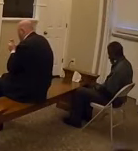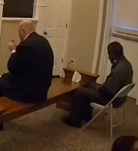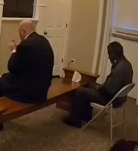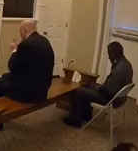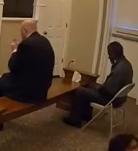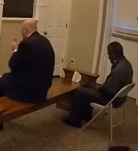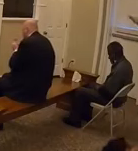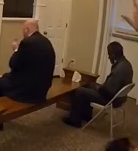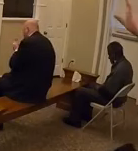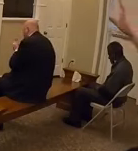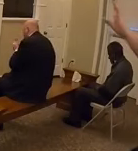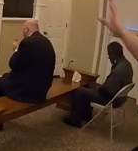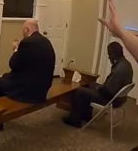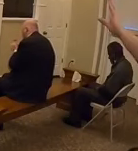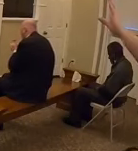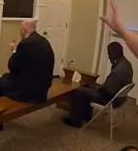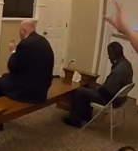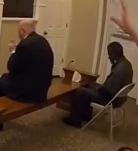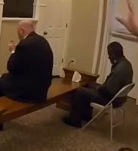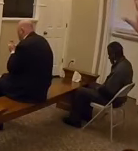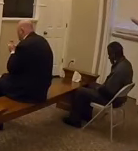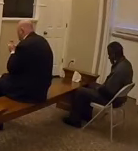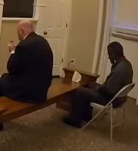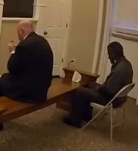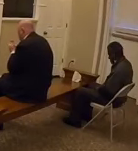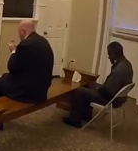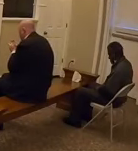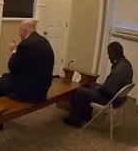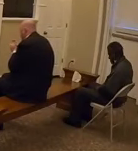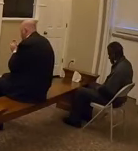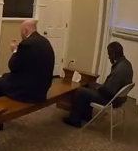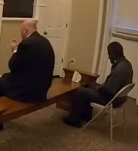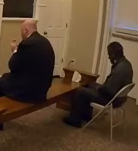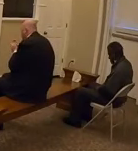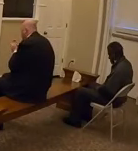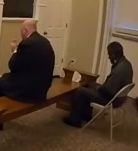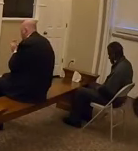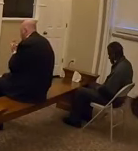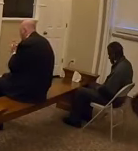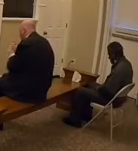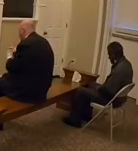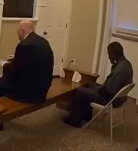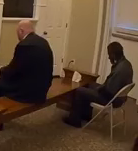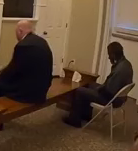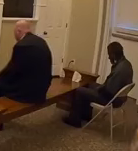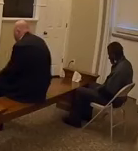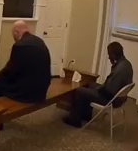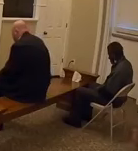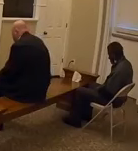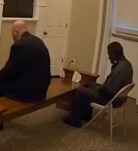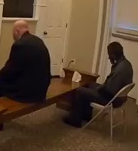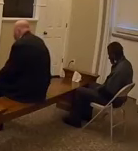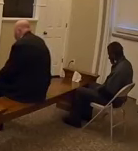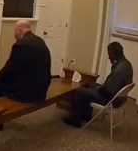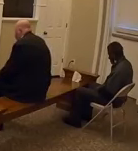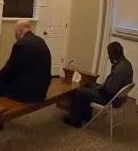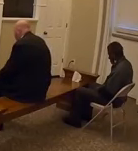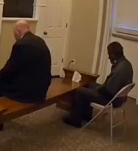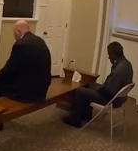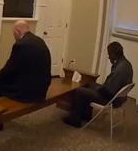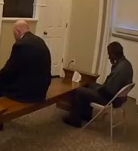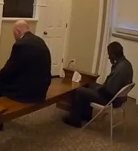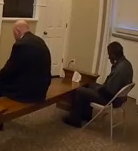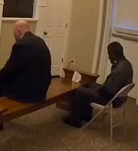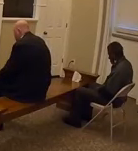and my God, I love you, Jesus. I give you glory. I give you honor. I give you praise, oh Lord. Hallelujah. Amen. God bless